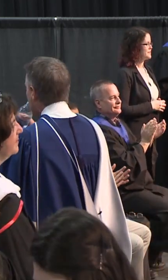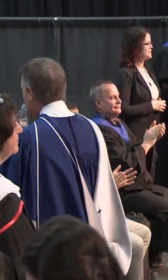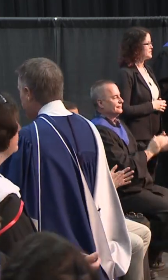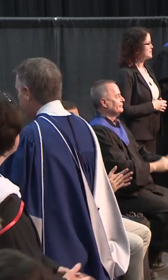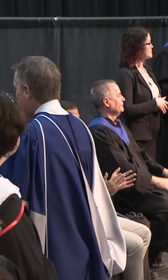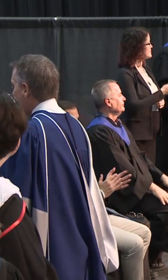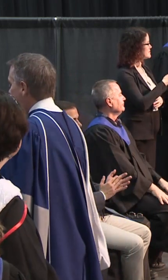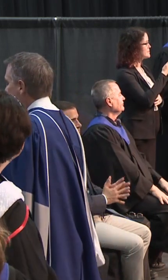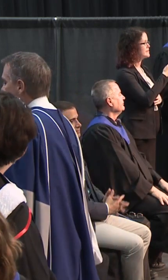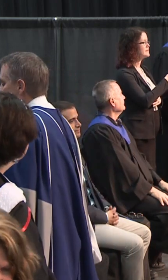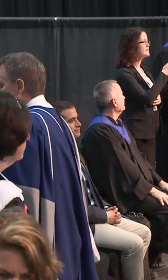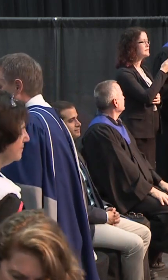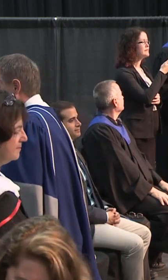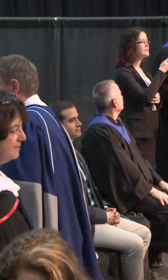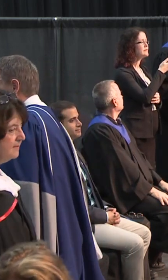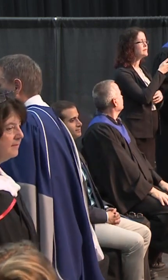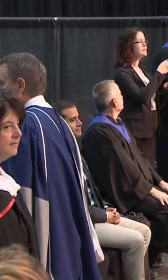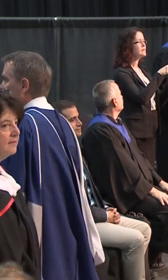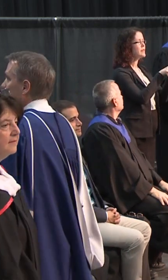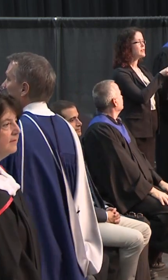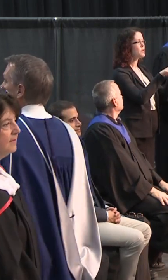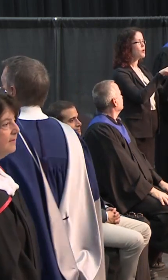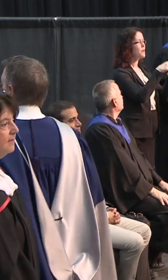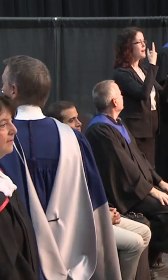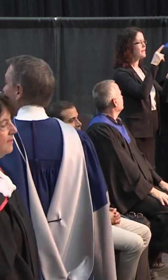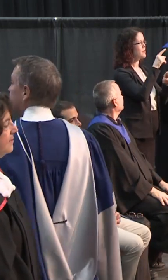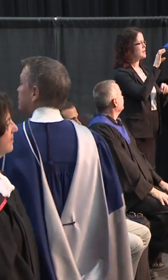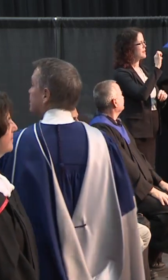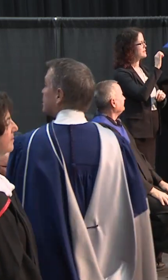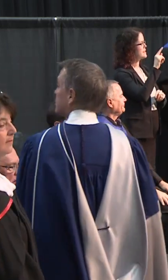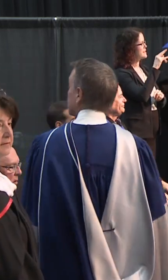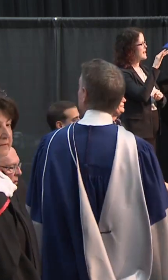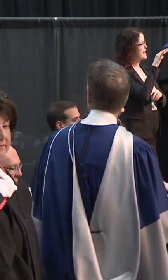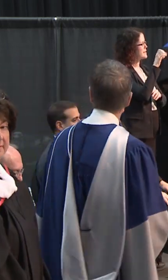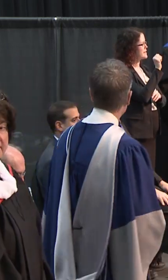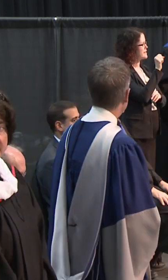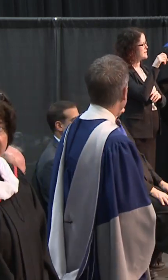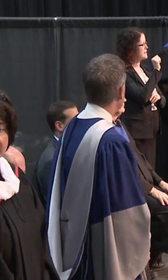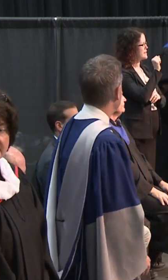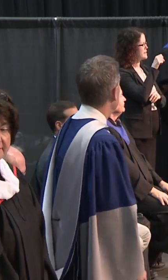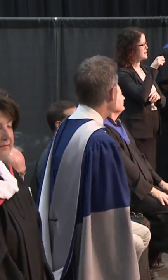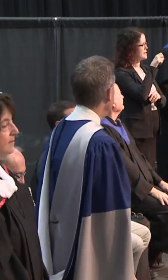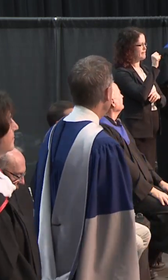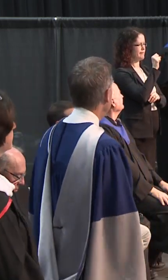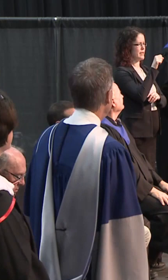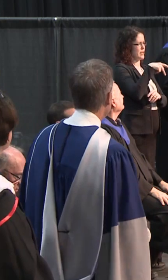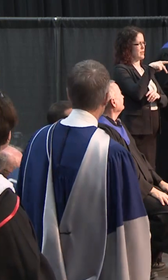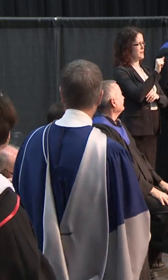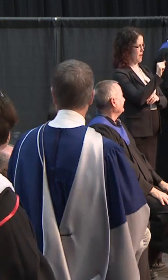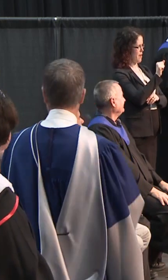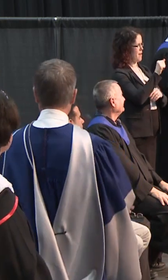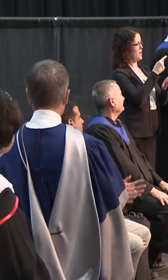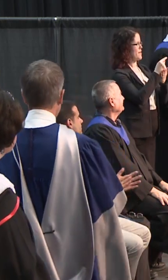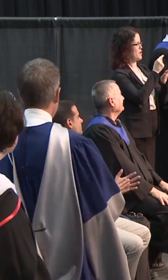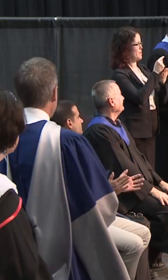Now I present to you the candidates for the Diploma in Aesthetics and Spa Therapies, beginning with Bailey Cameron.